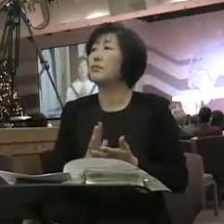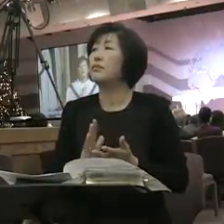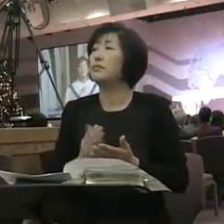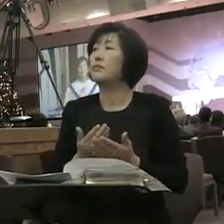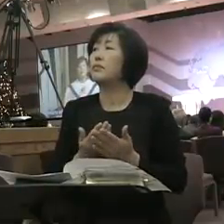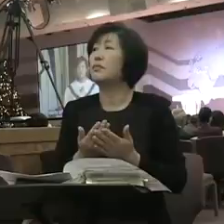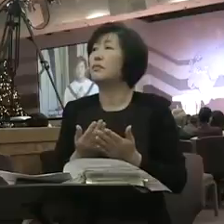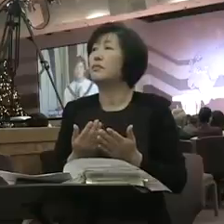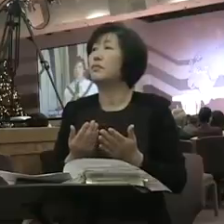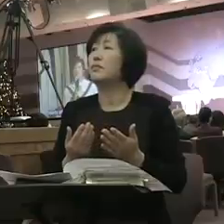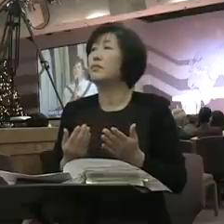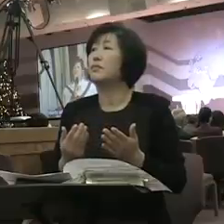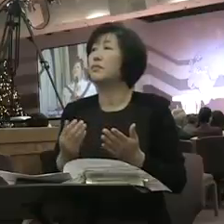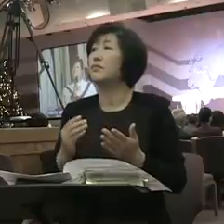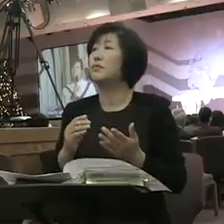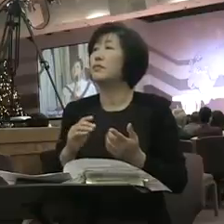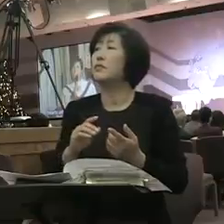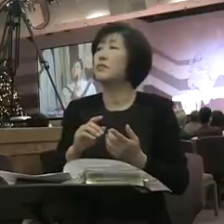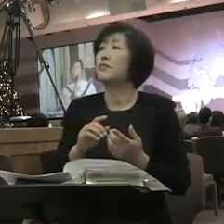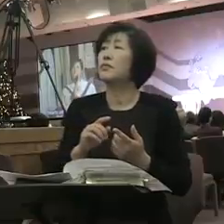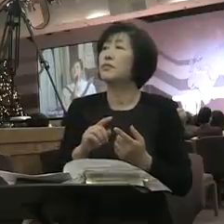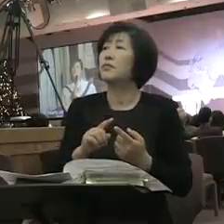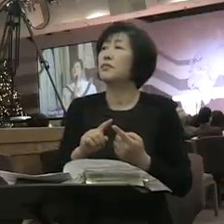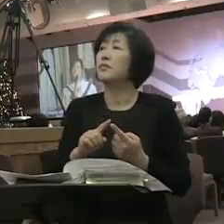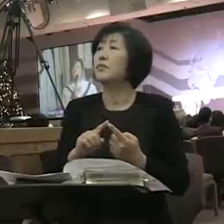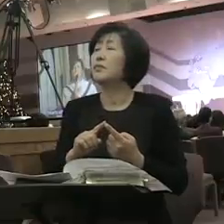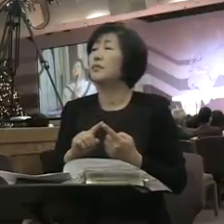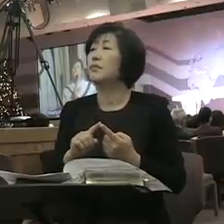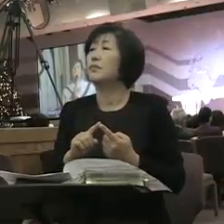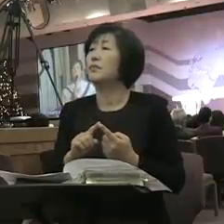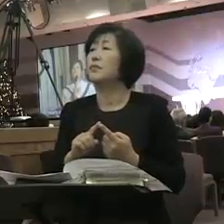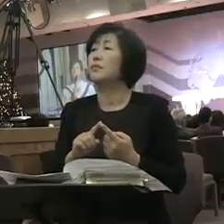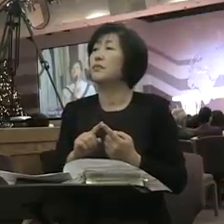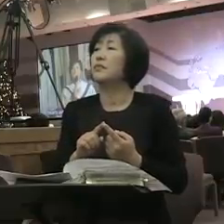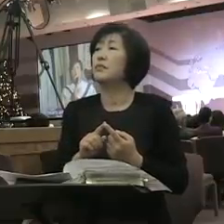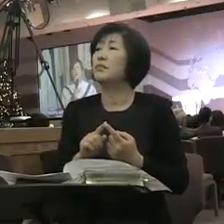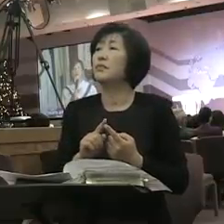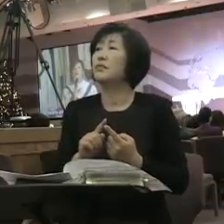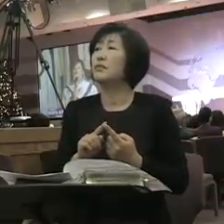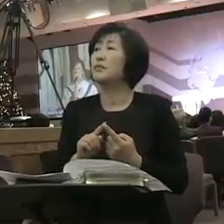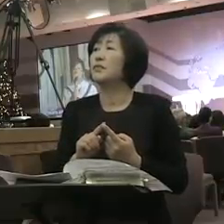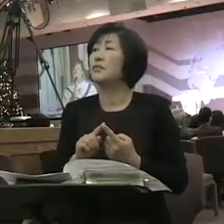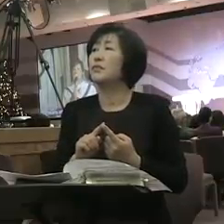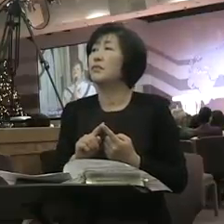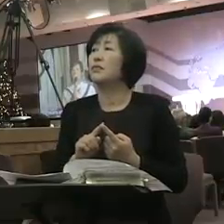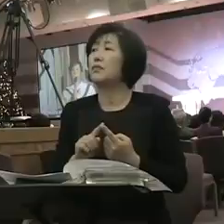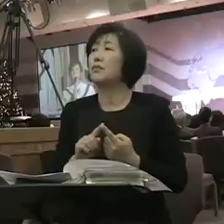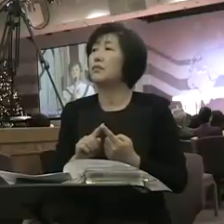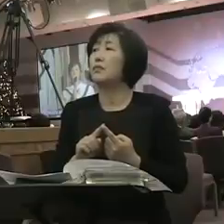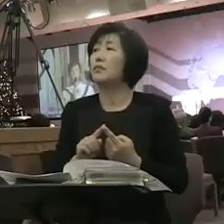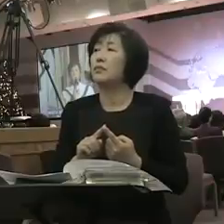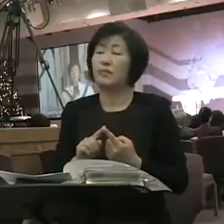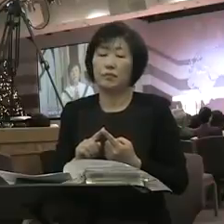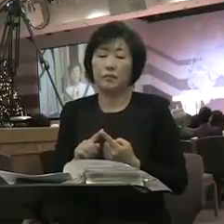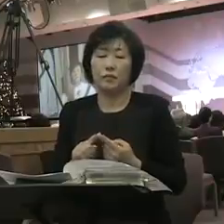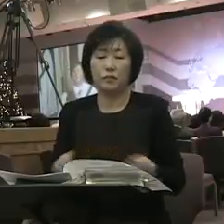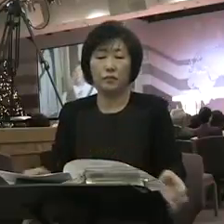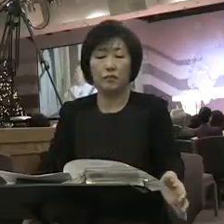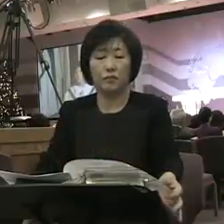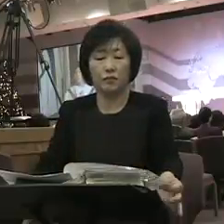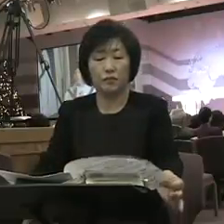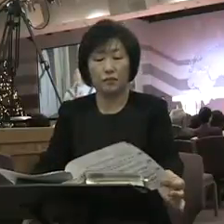Thee, and hail Thee as the sun above,